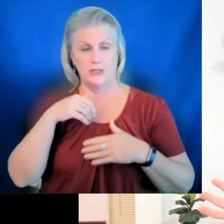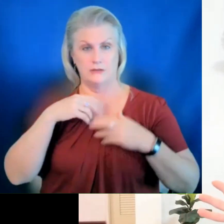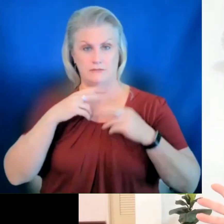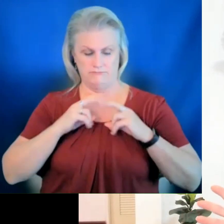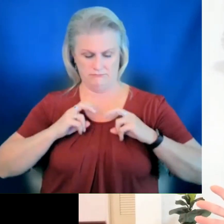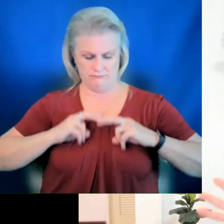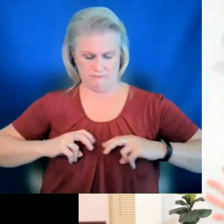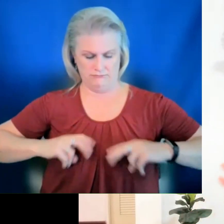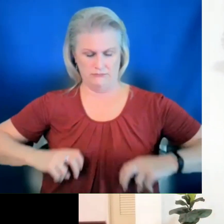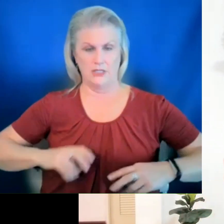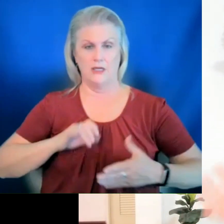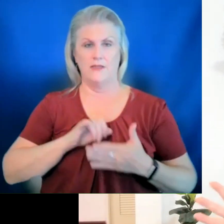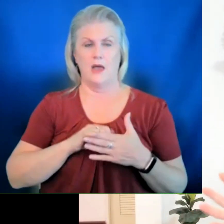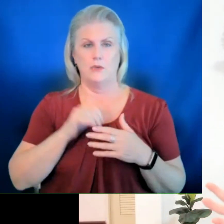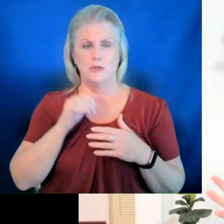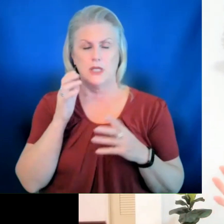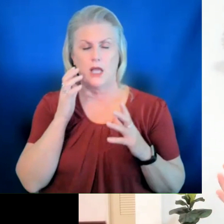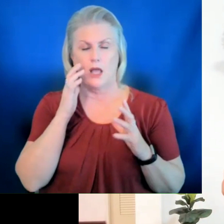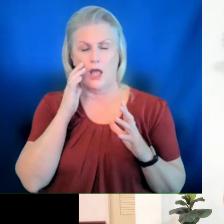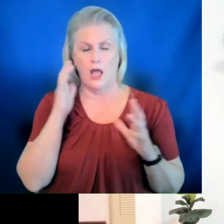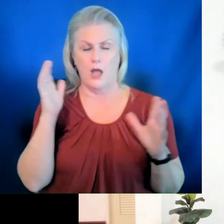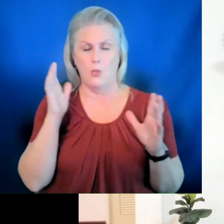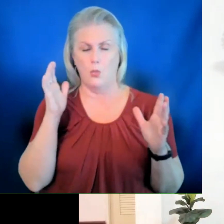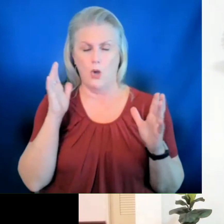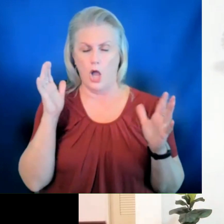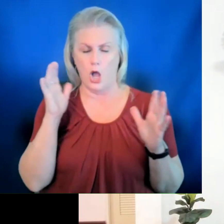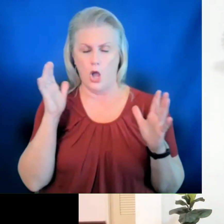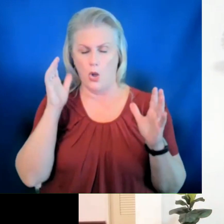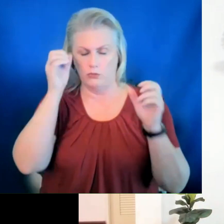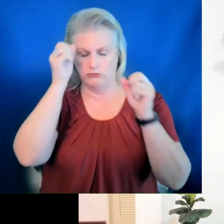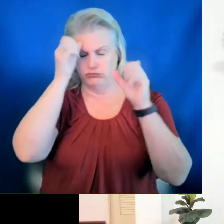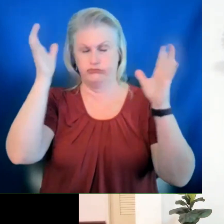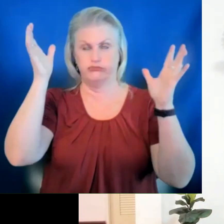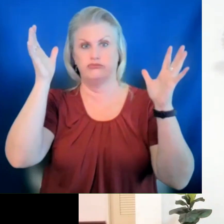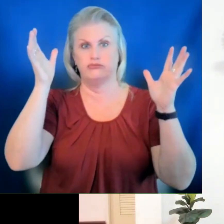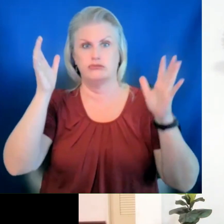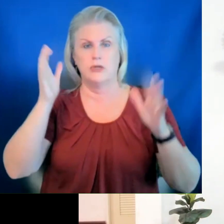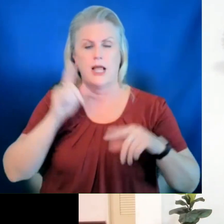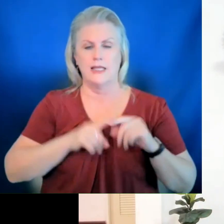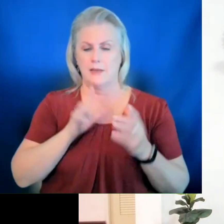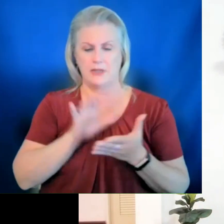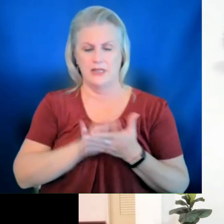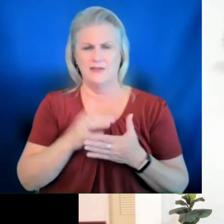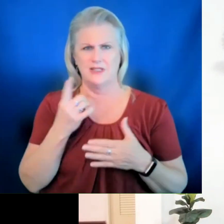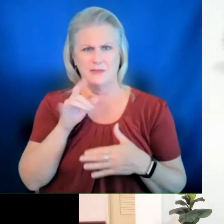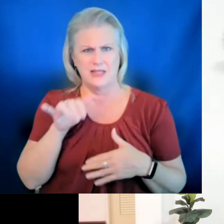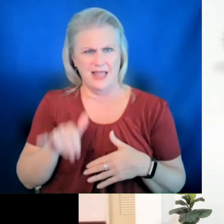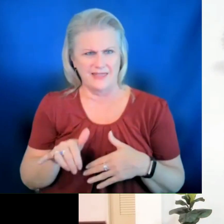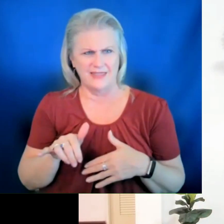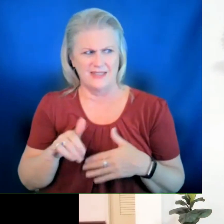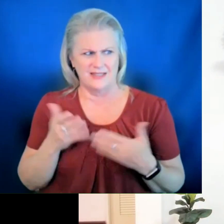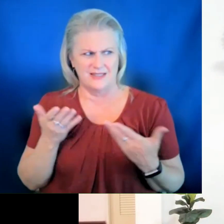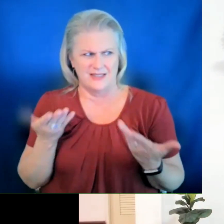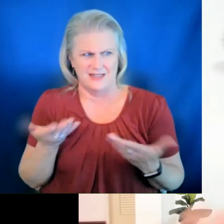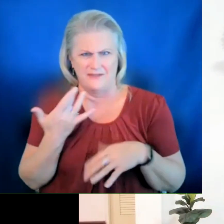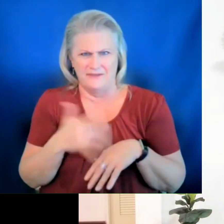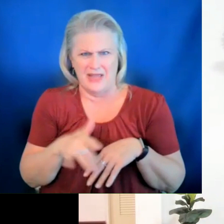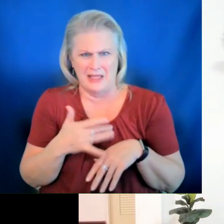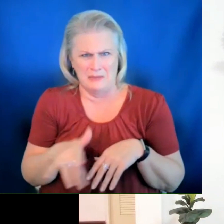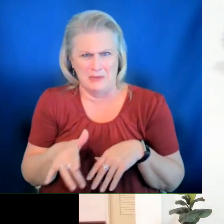was like mind blown. I'm like, I cannot believe something like this exists and this can